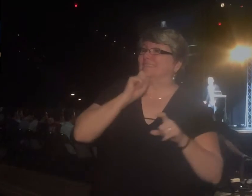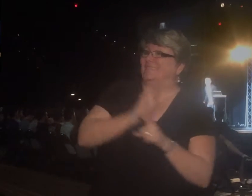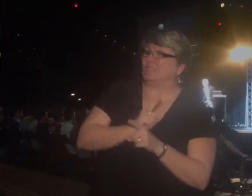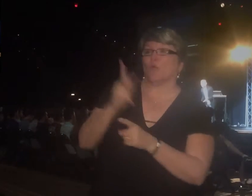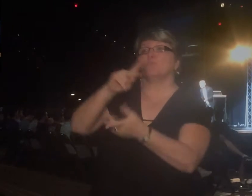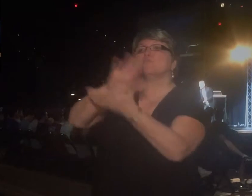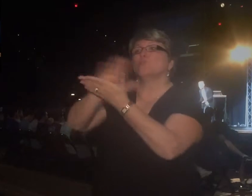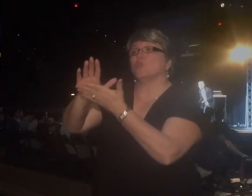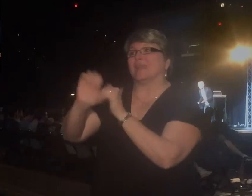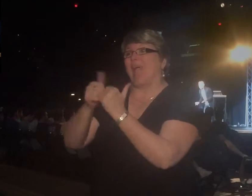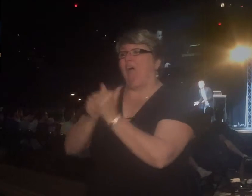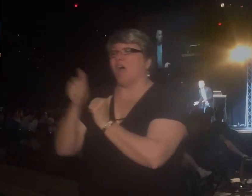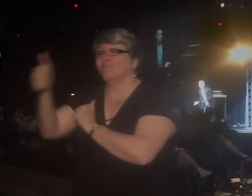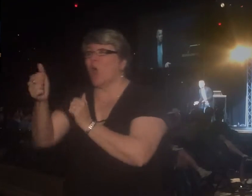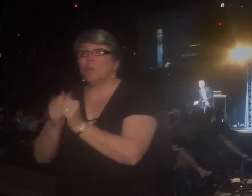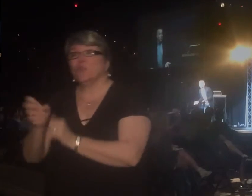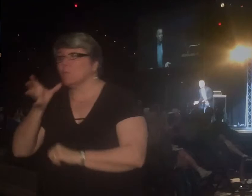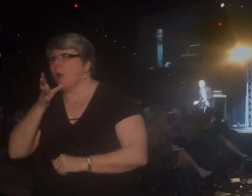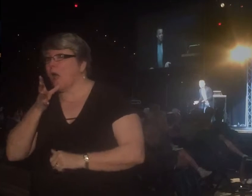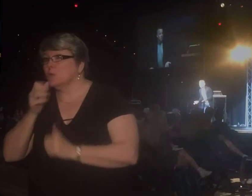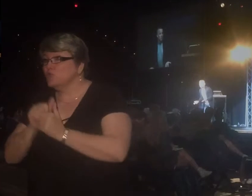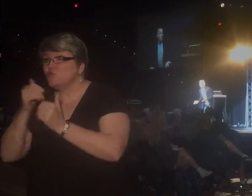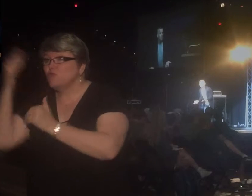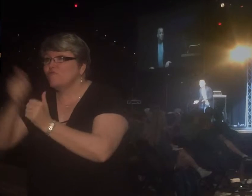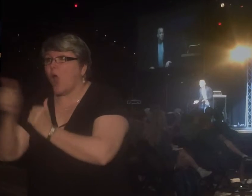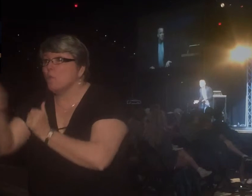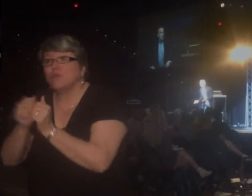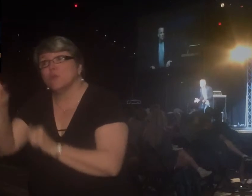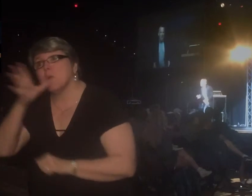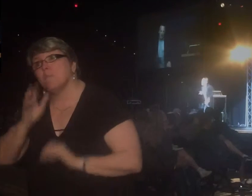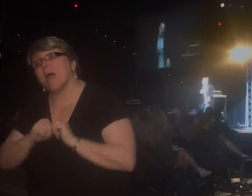with absolute purity. How far is too far with your mom?